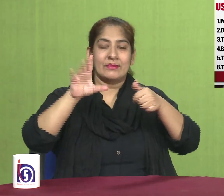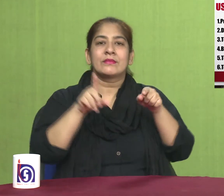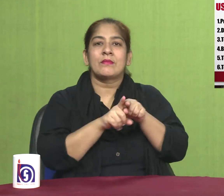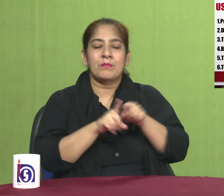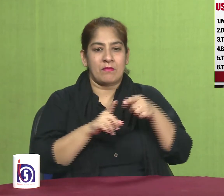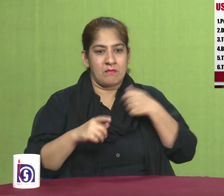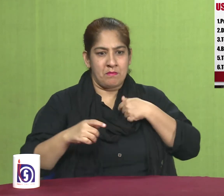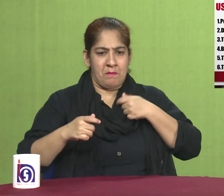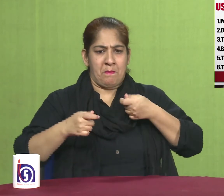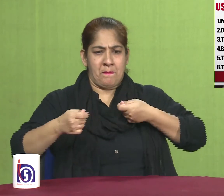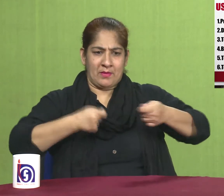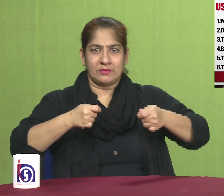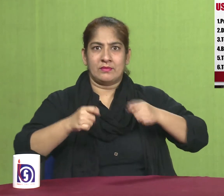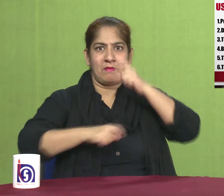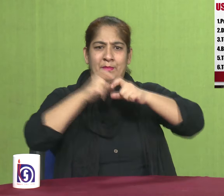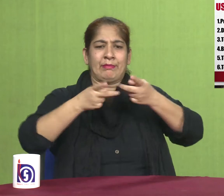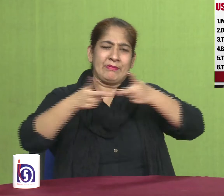sixth point explains about